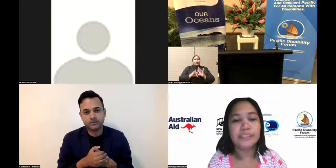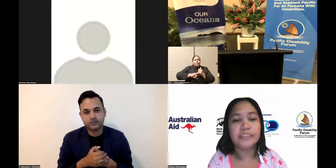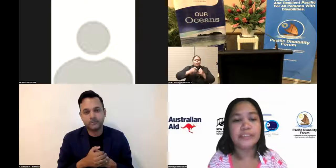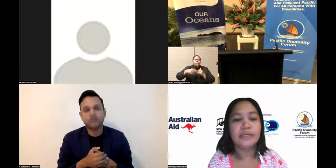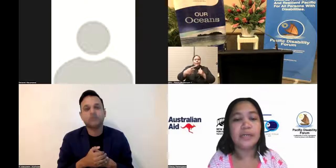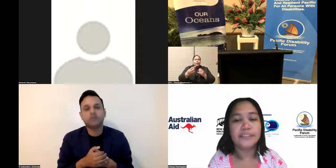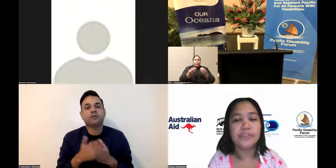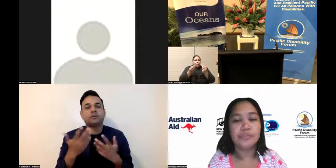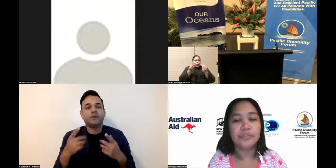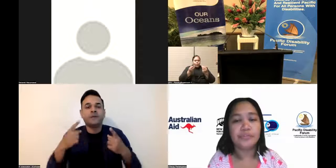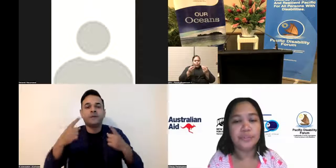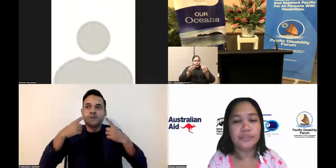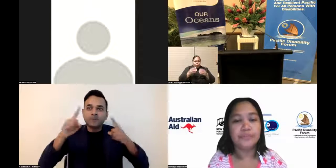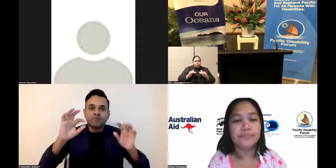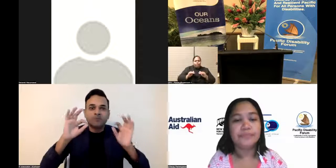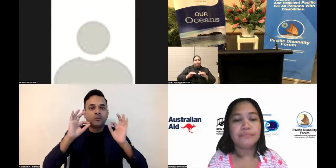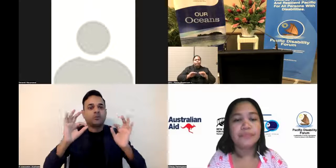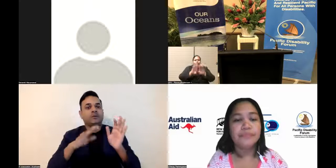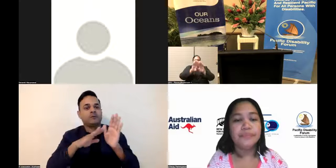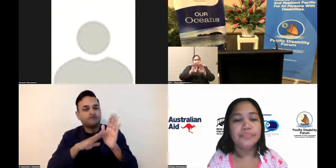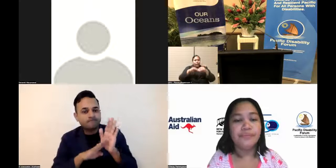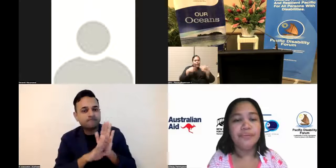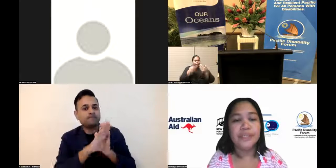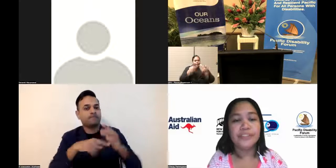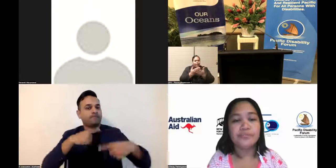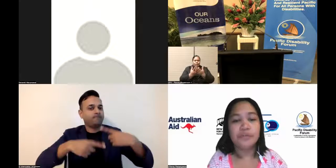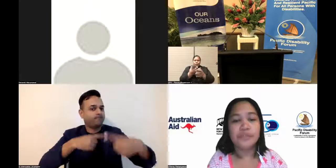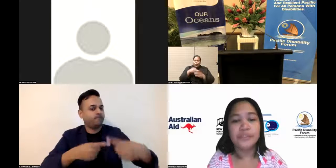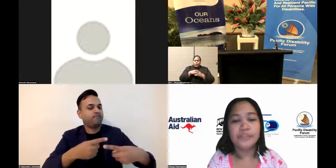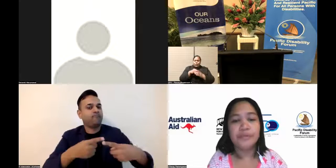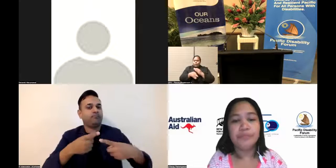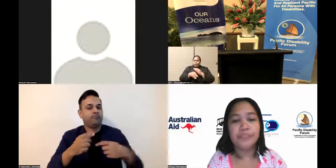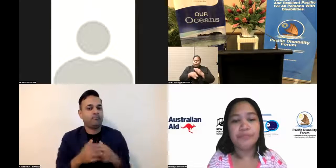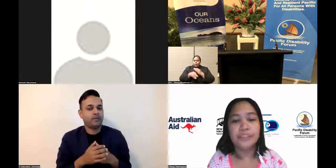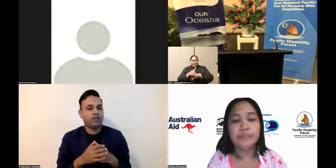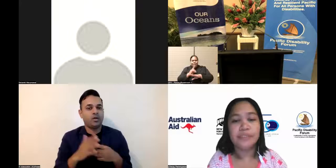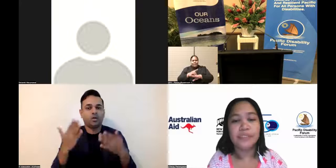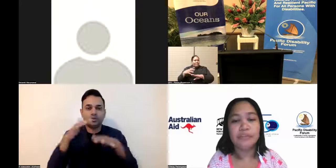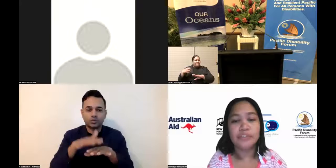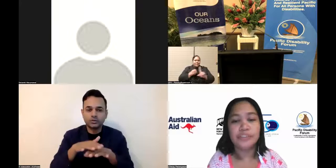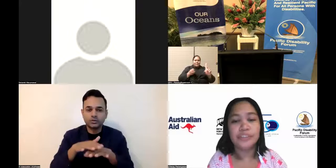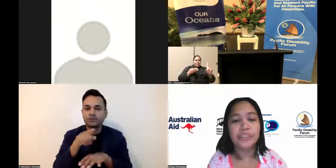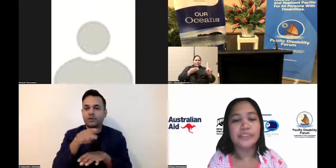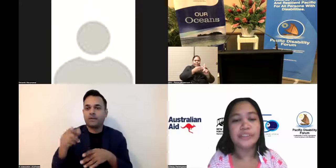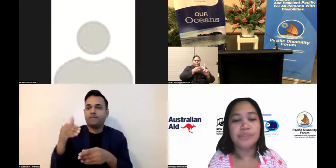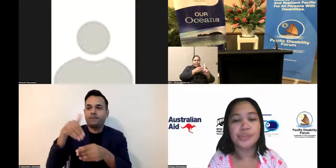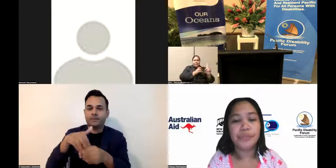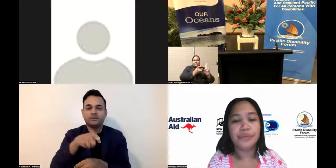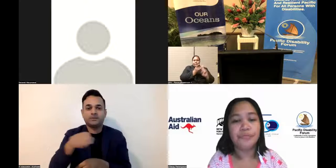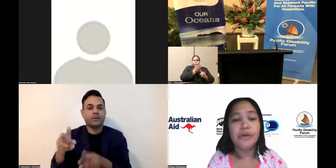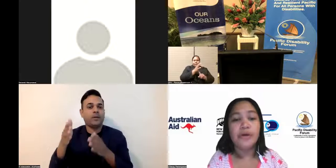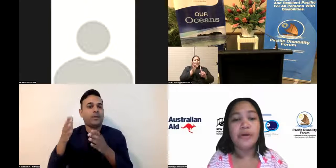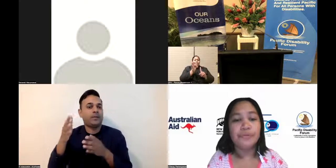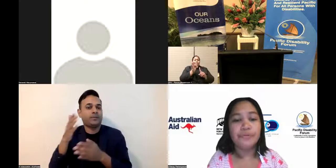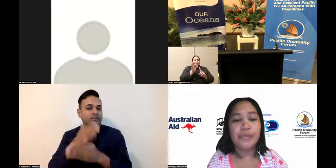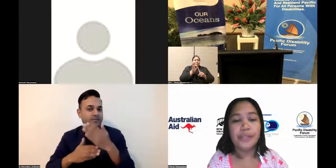with disabilities are central to this. Pacific Islands Forum leaders' commitment to disability inclusion is